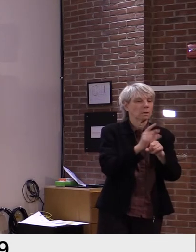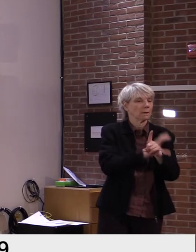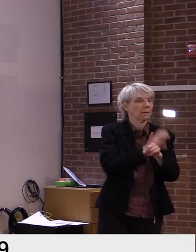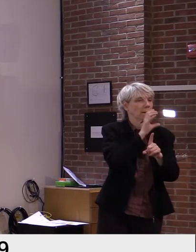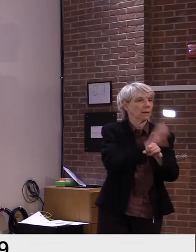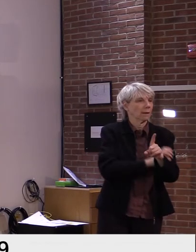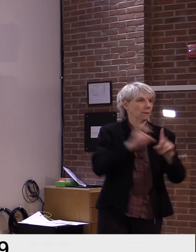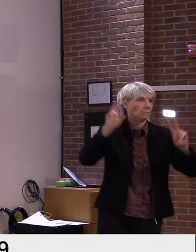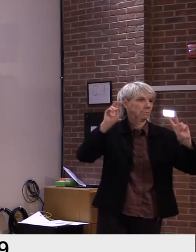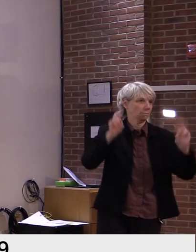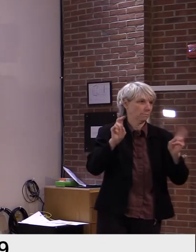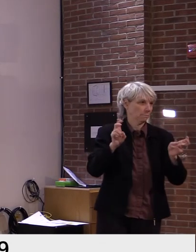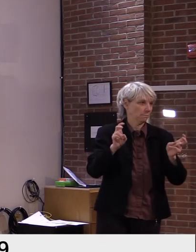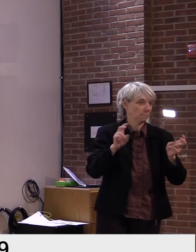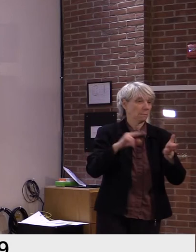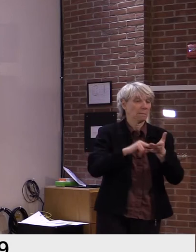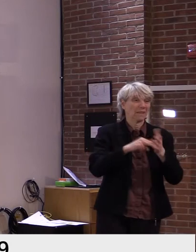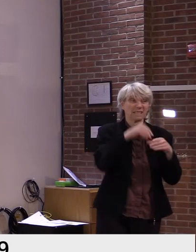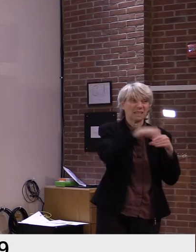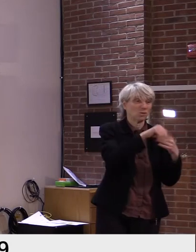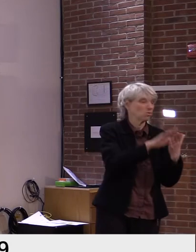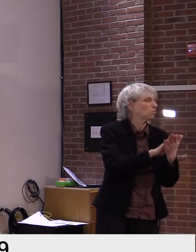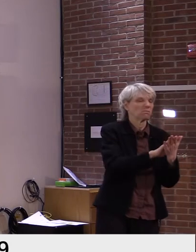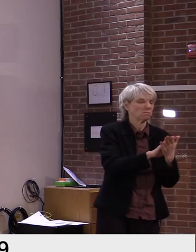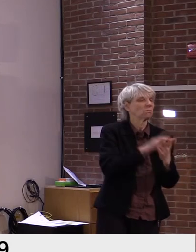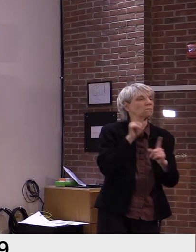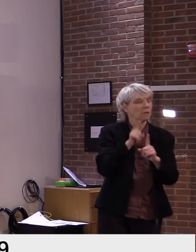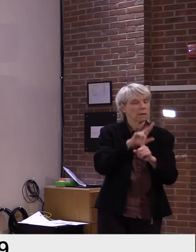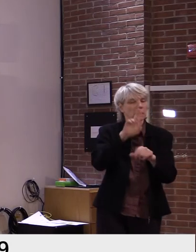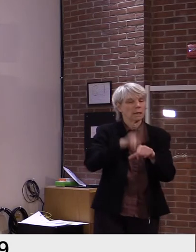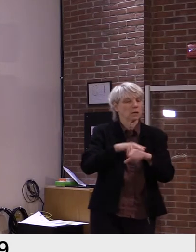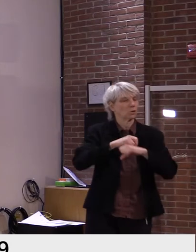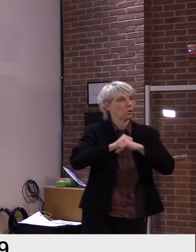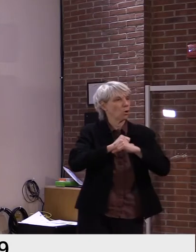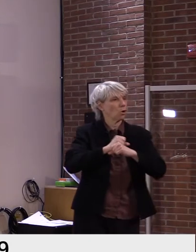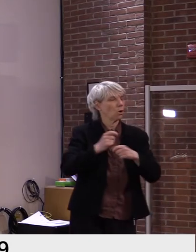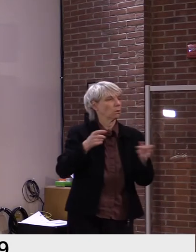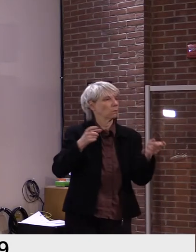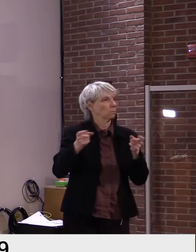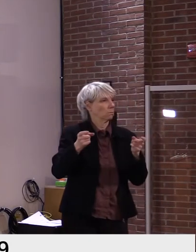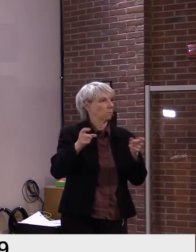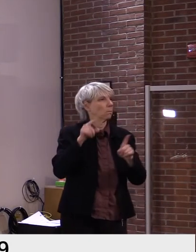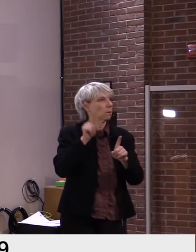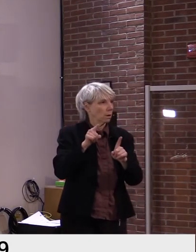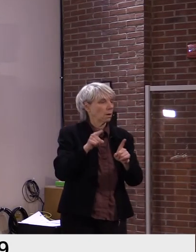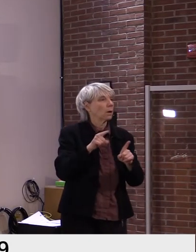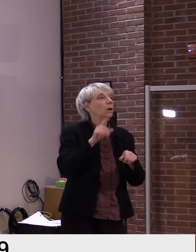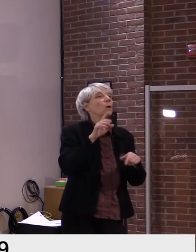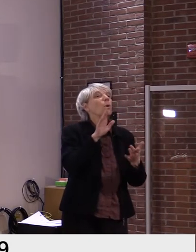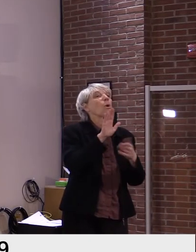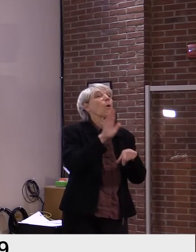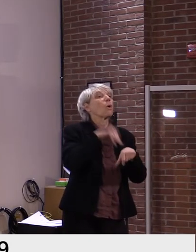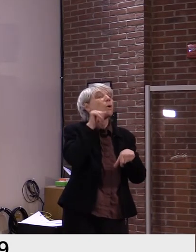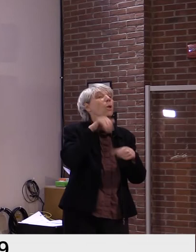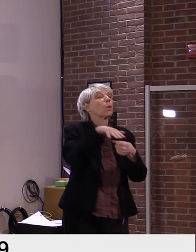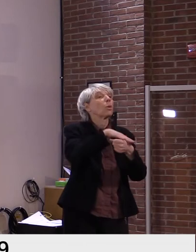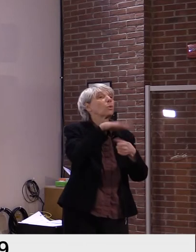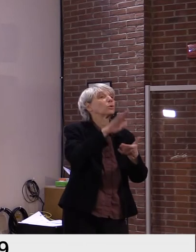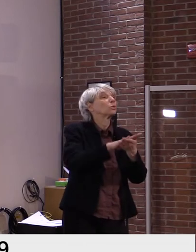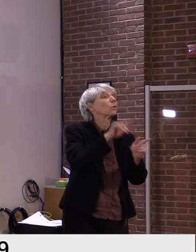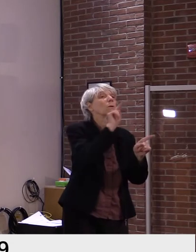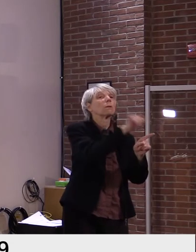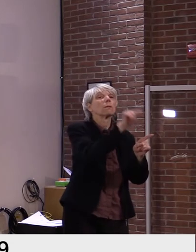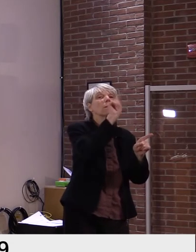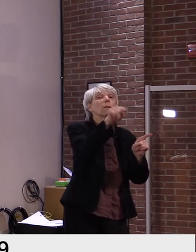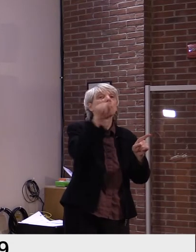clinic, and probably run by the National Guard, that we would bring multiple schools into that vaccination clinic.